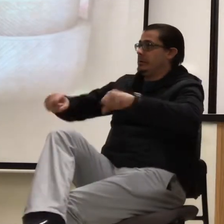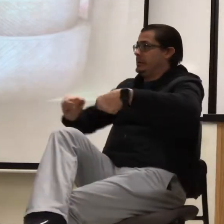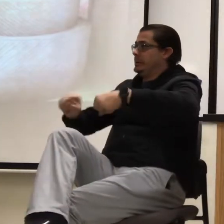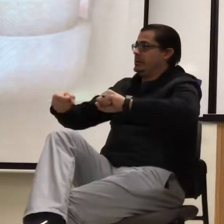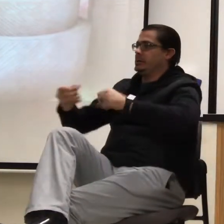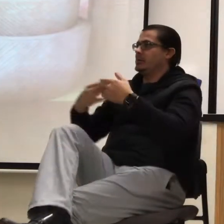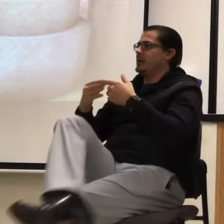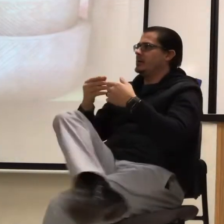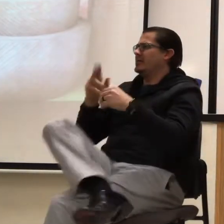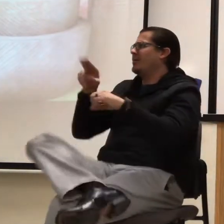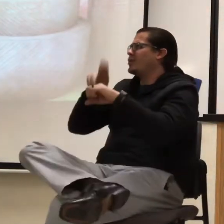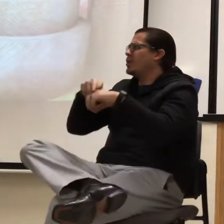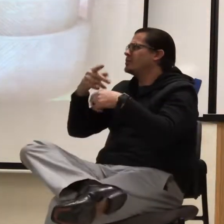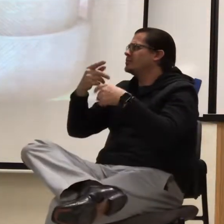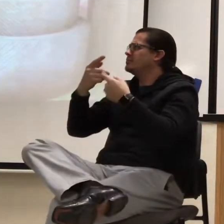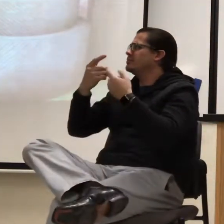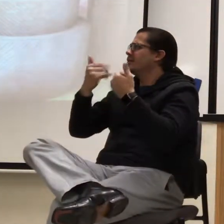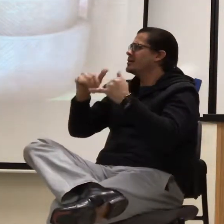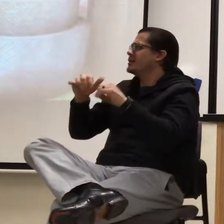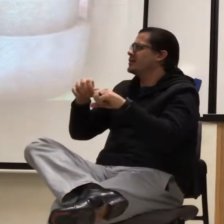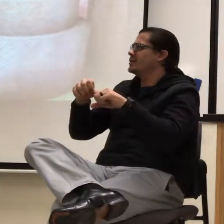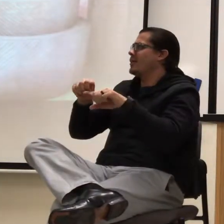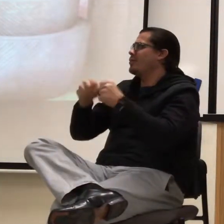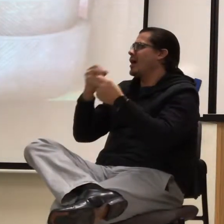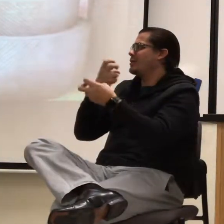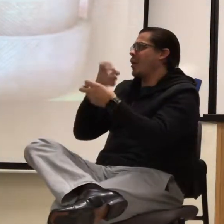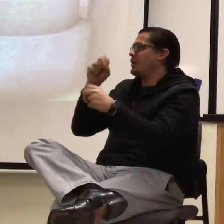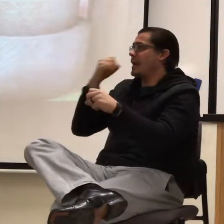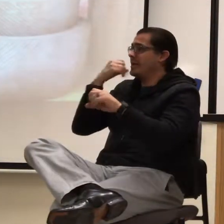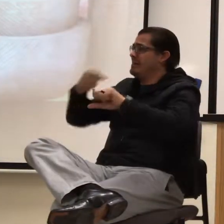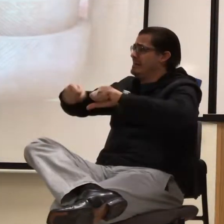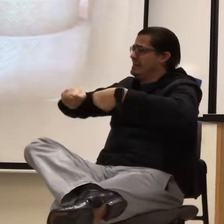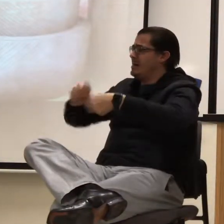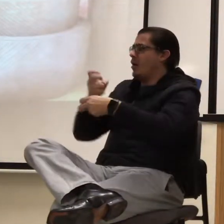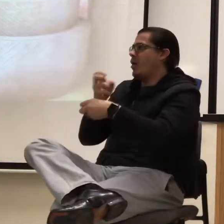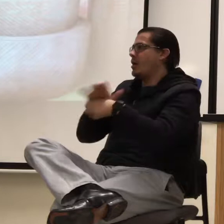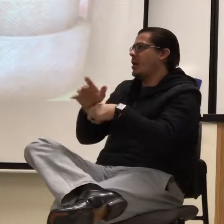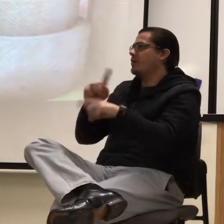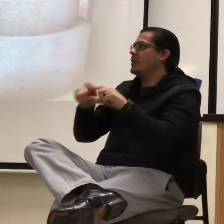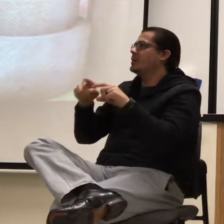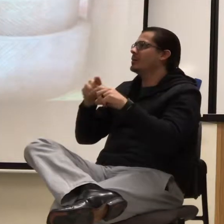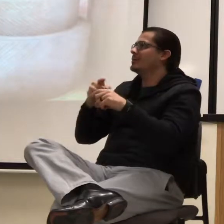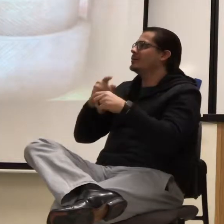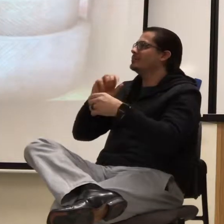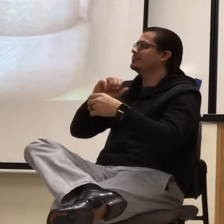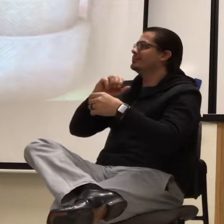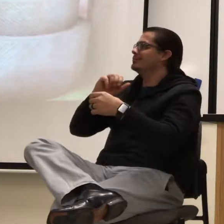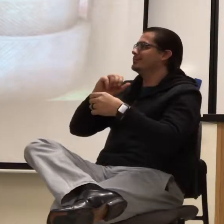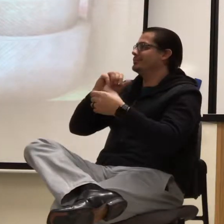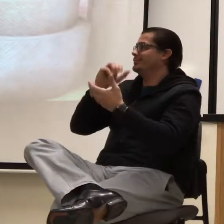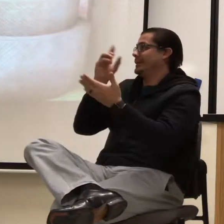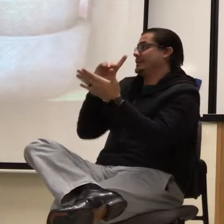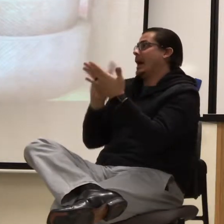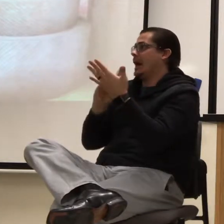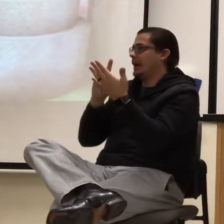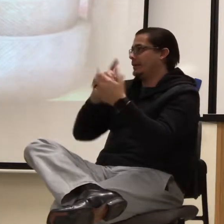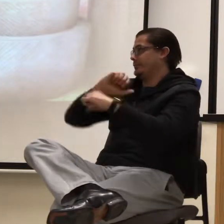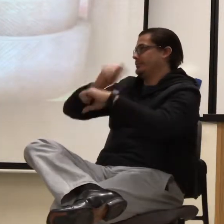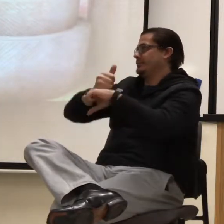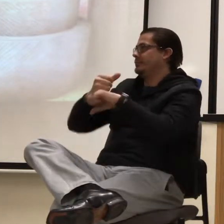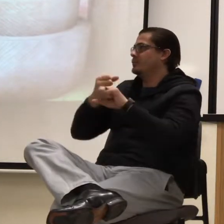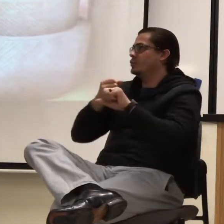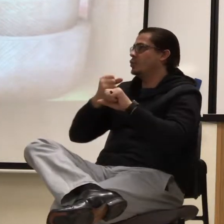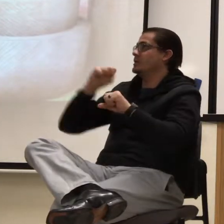course, you can still fracture your bone if you twist it hard enough, but they're designed to resist it. Okay.